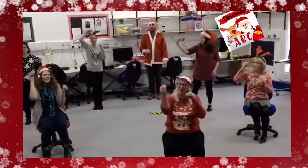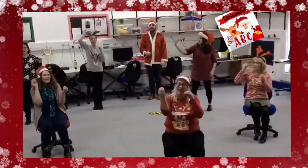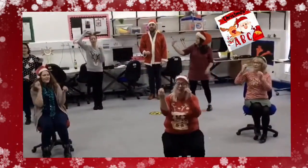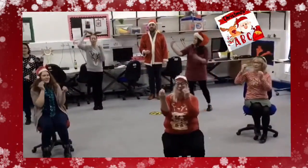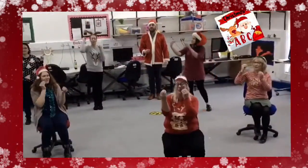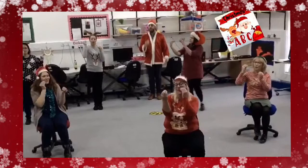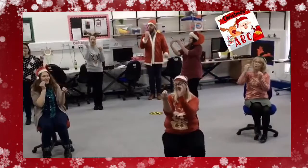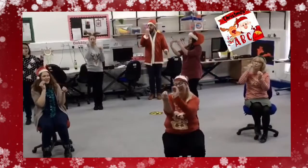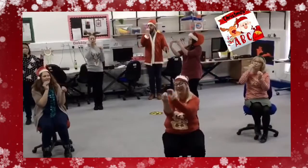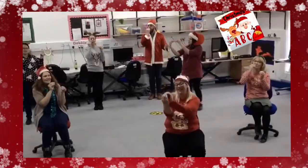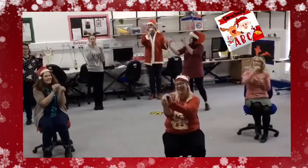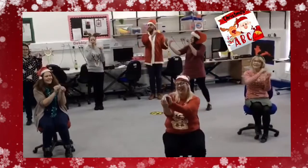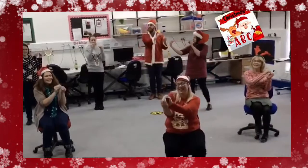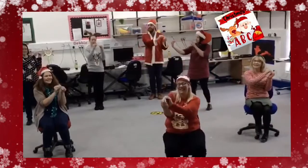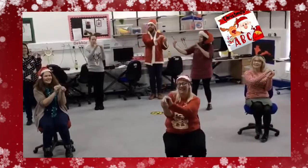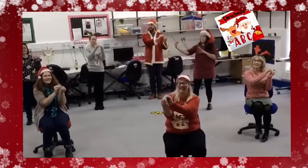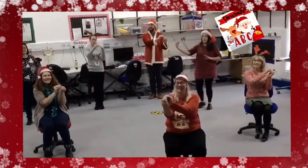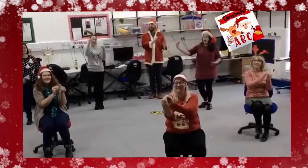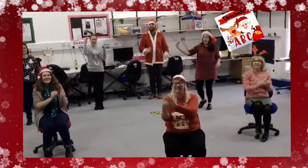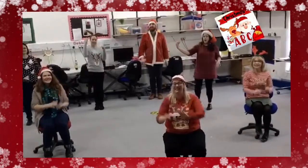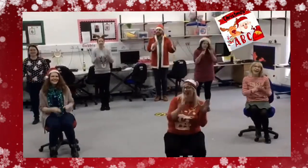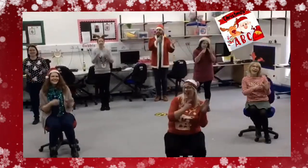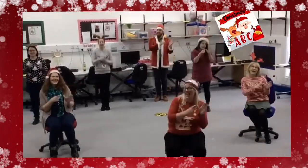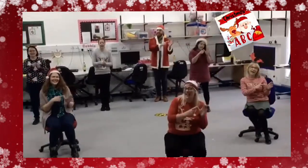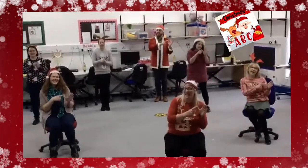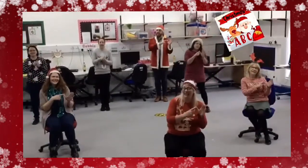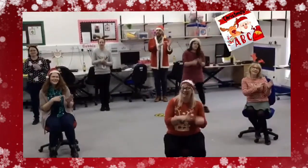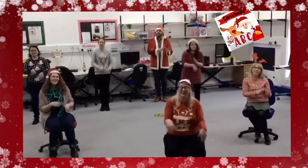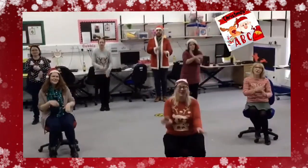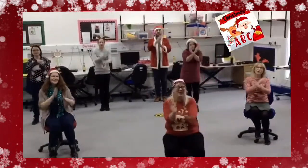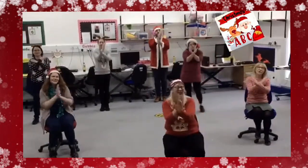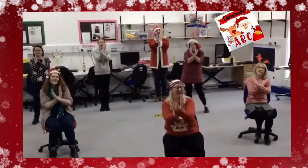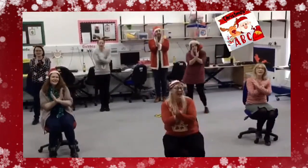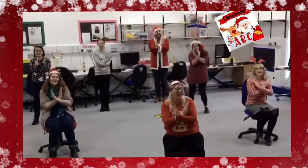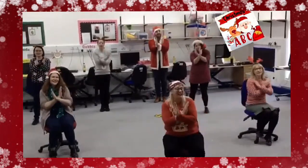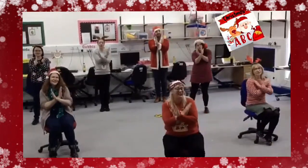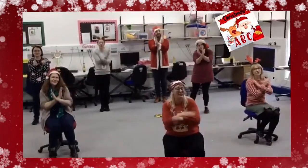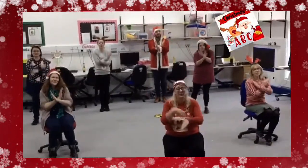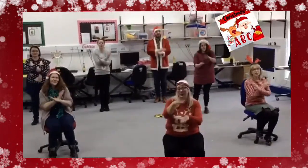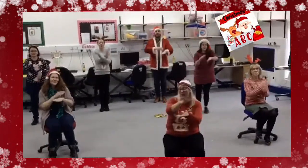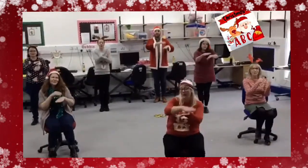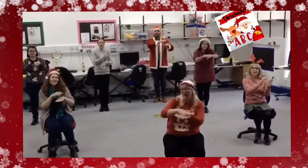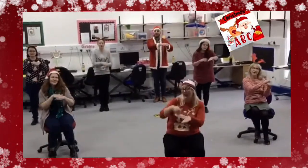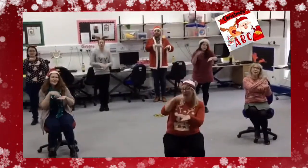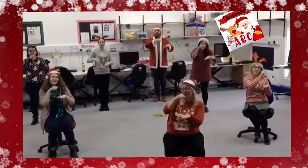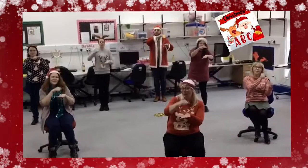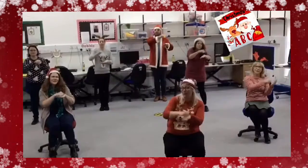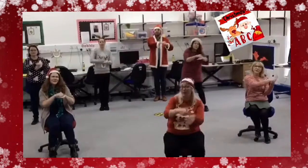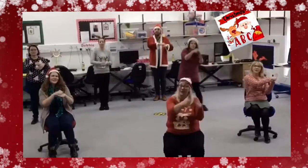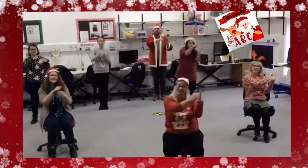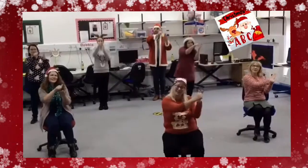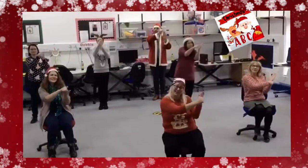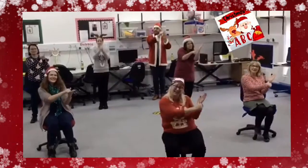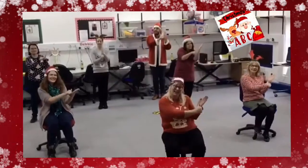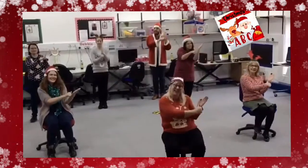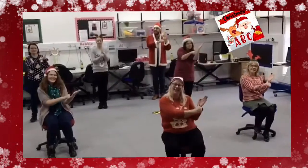where everyone is kissed. A is for the angels who make up the Christmas